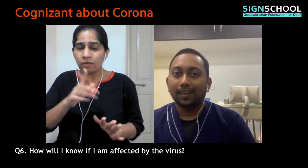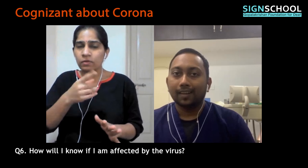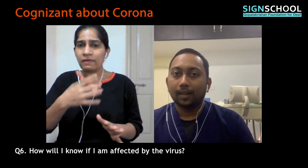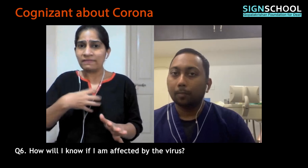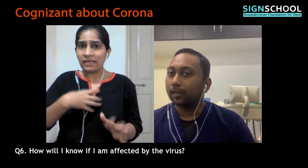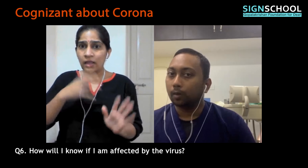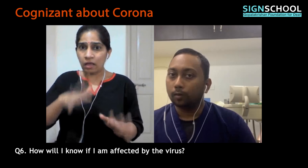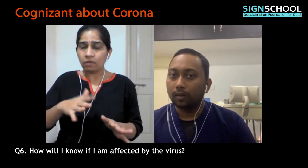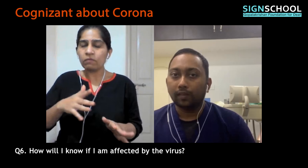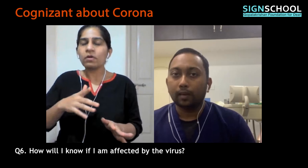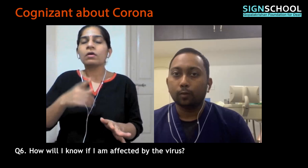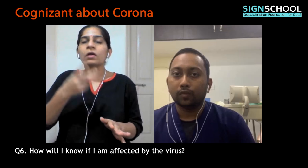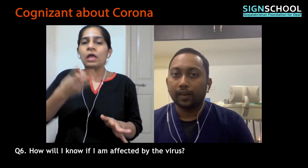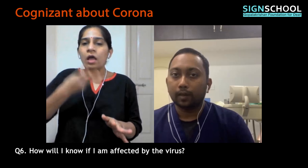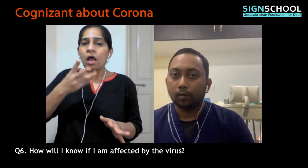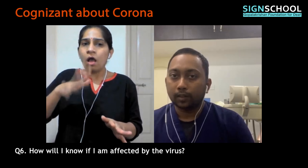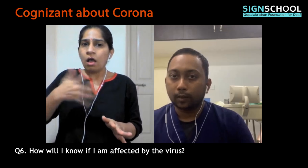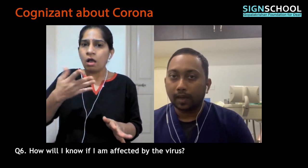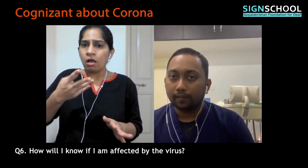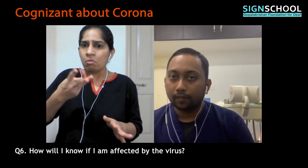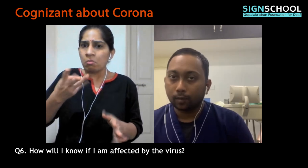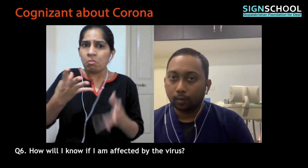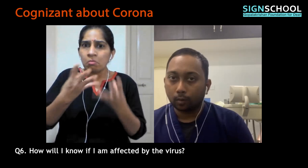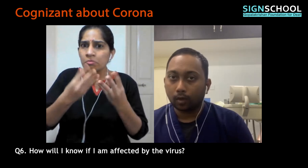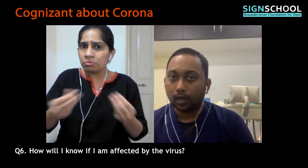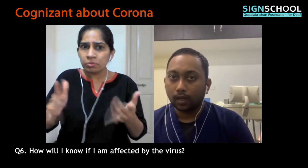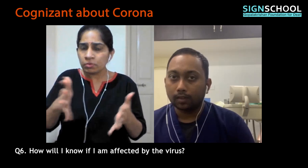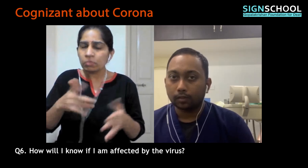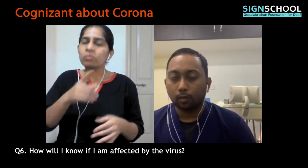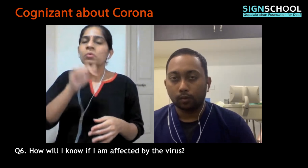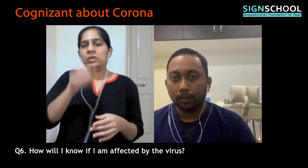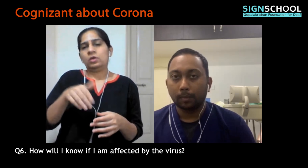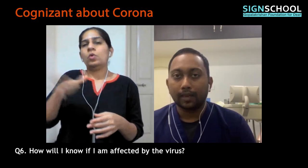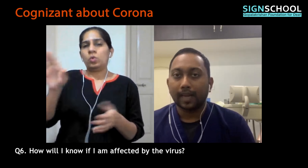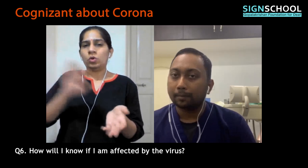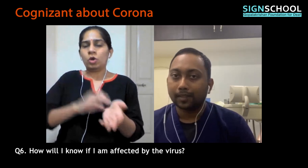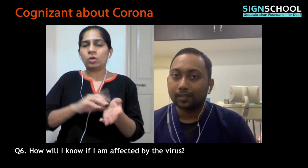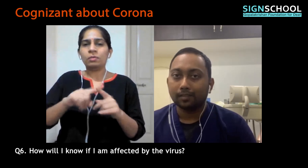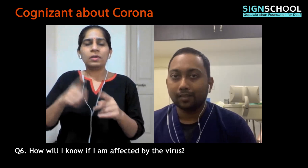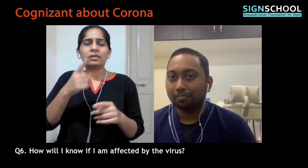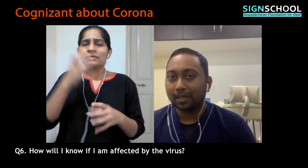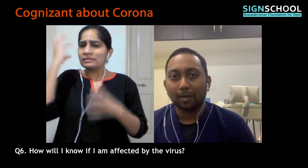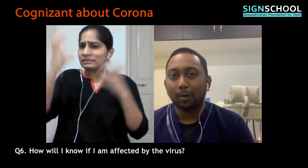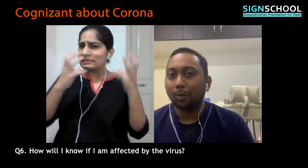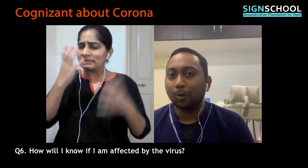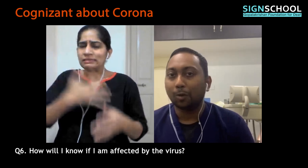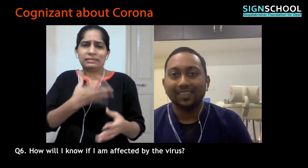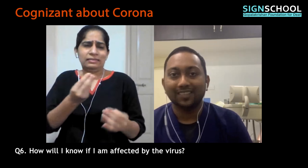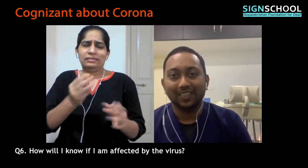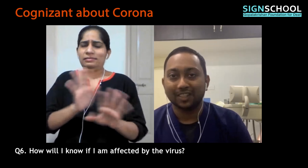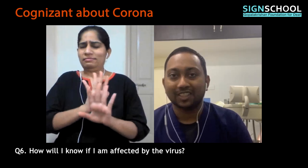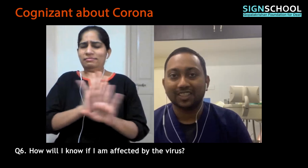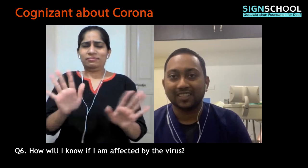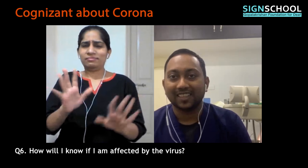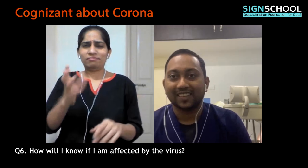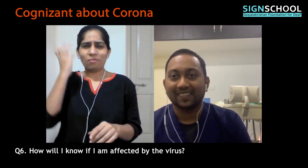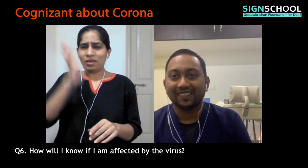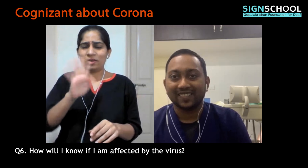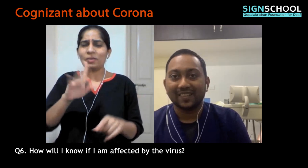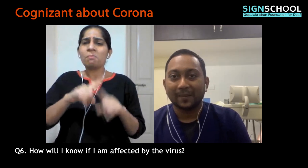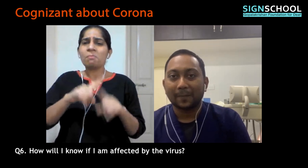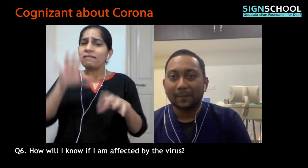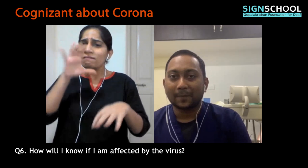panic. But the only way to find out whether you have corona is only by a lab test, right? No other features.